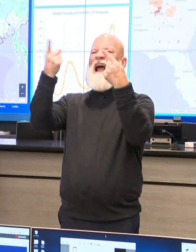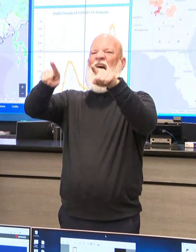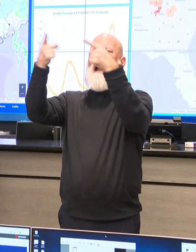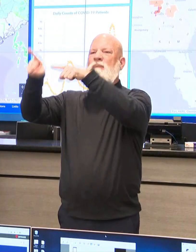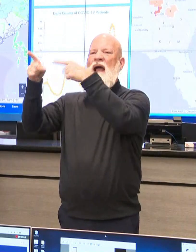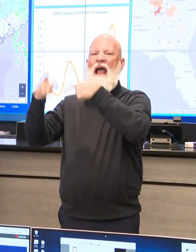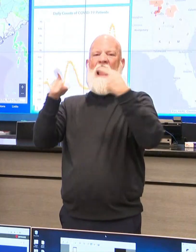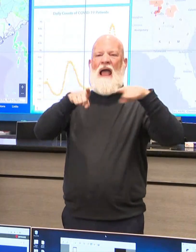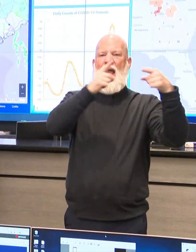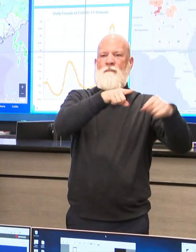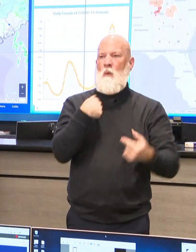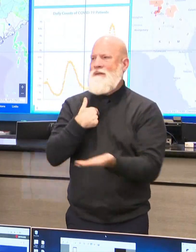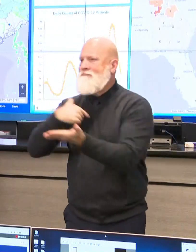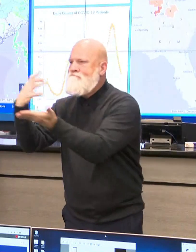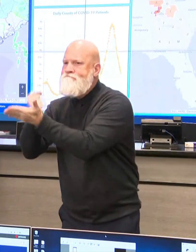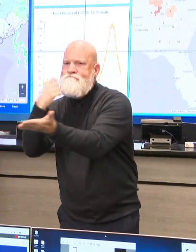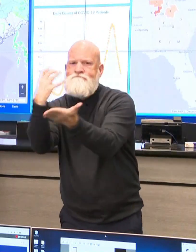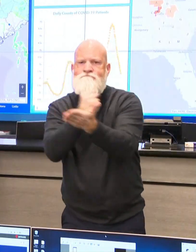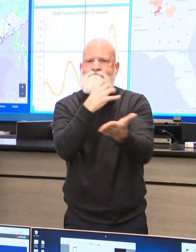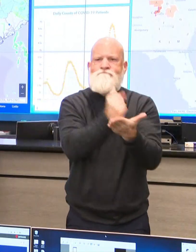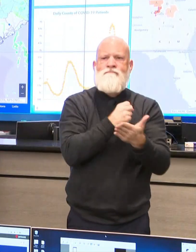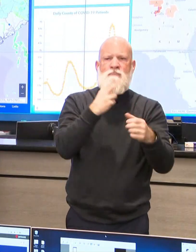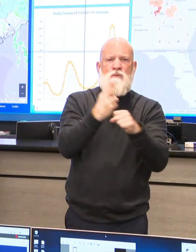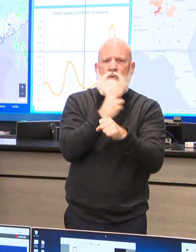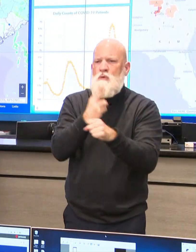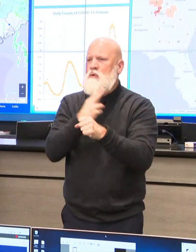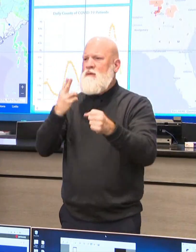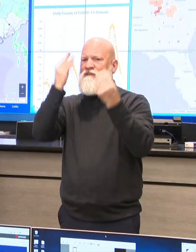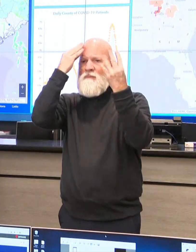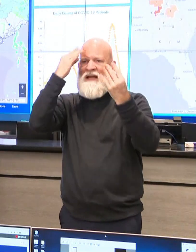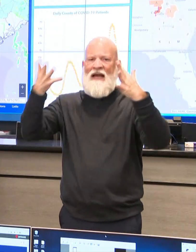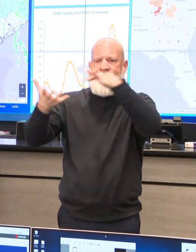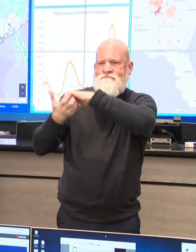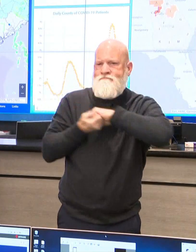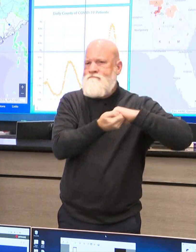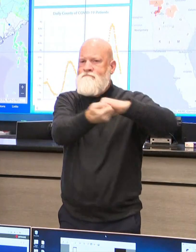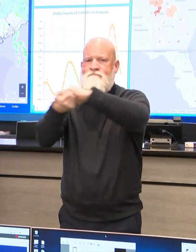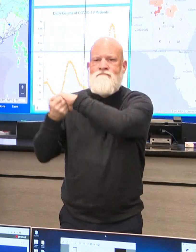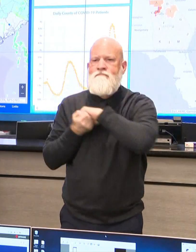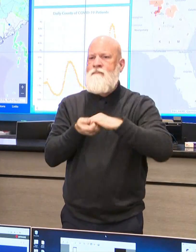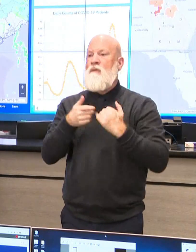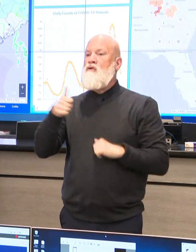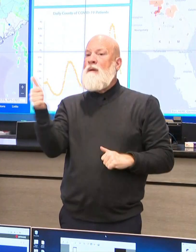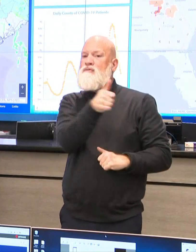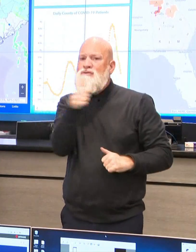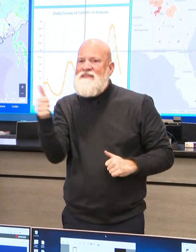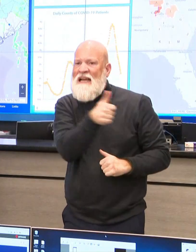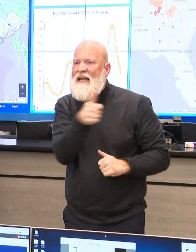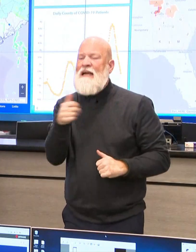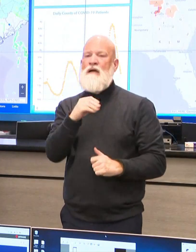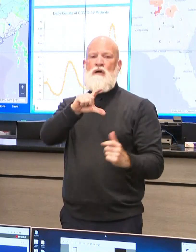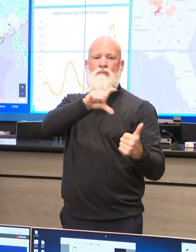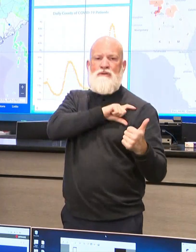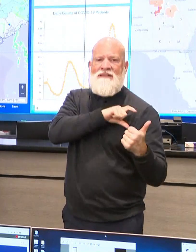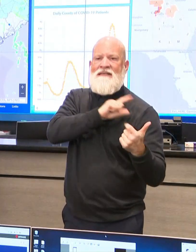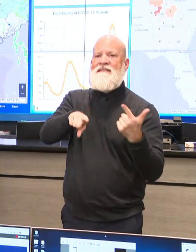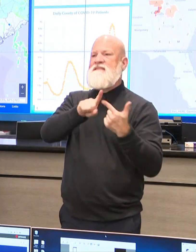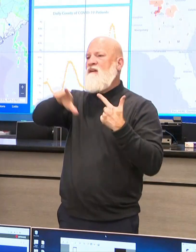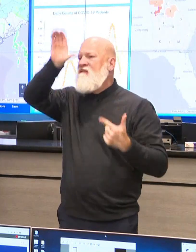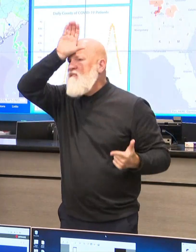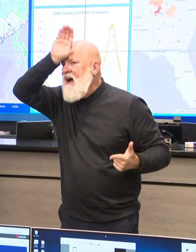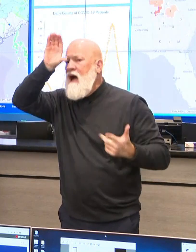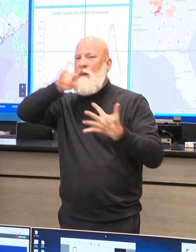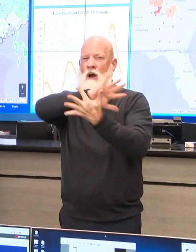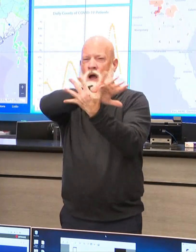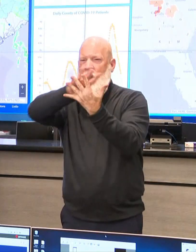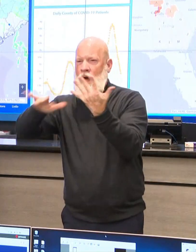finance, our transportation element, any of the assets that we would normally use for any incident. You can find them in